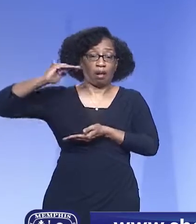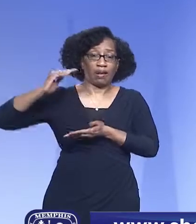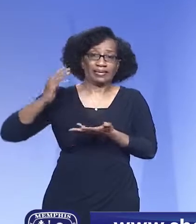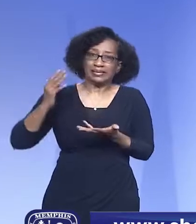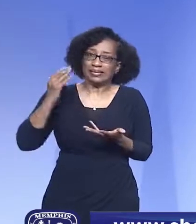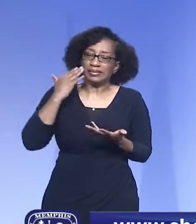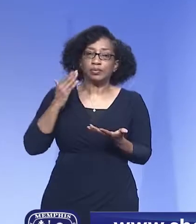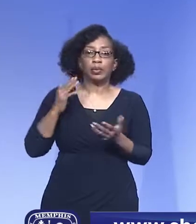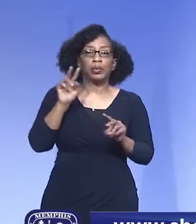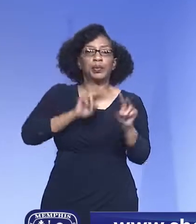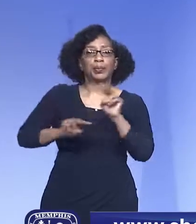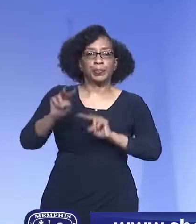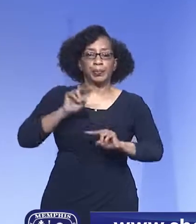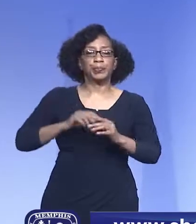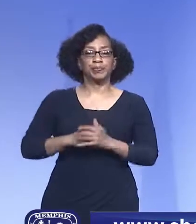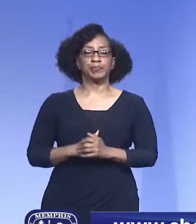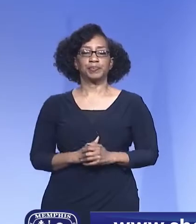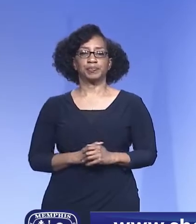it.